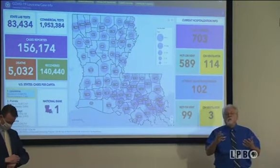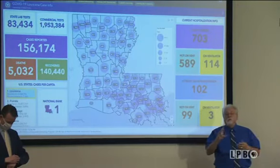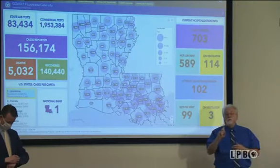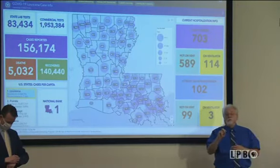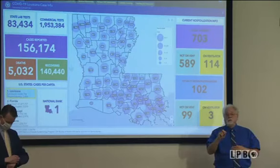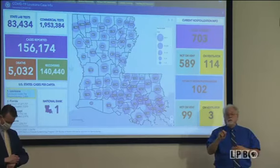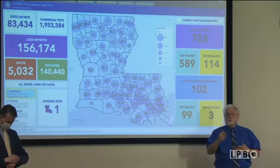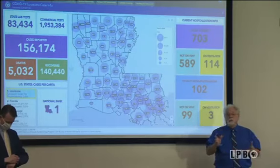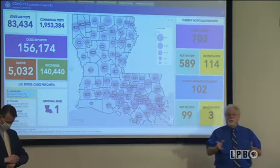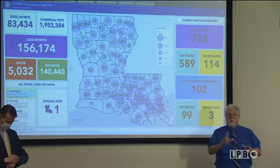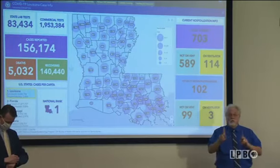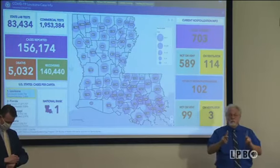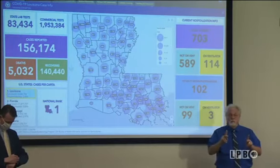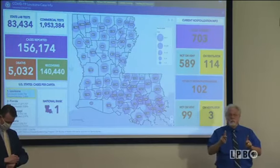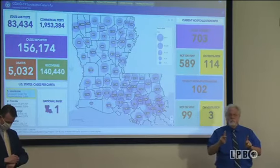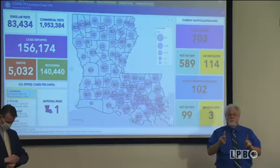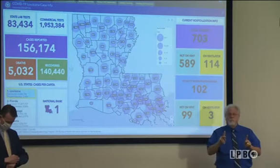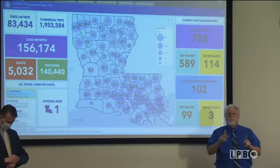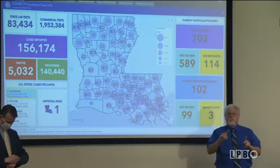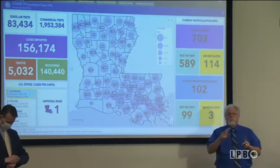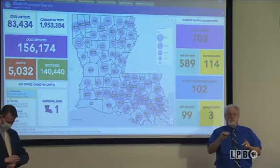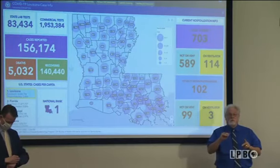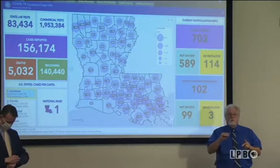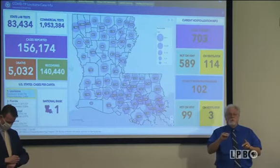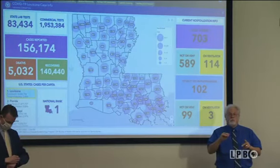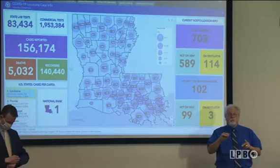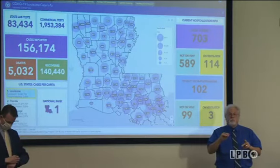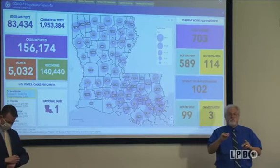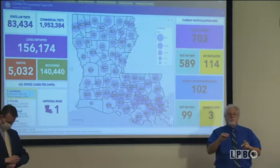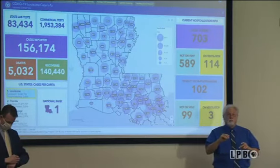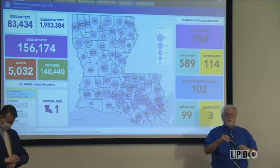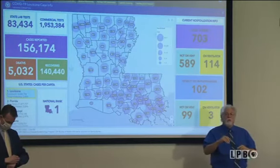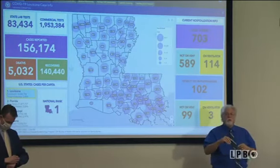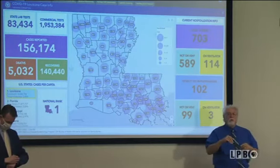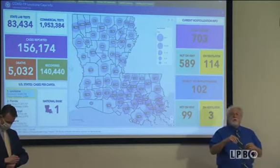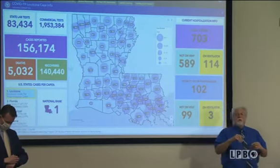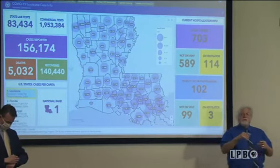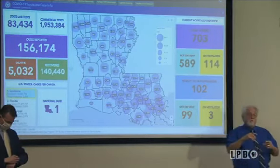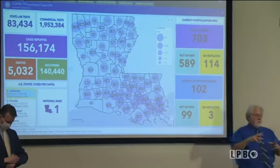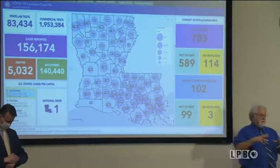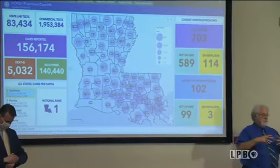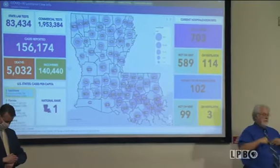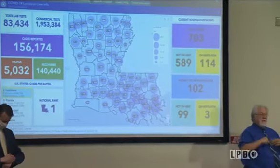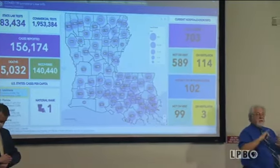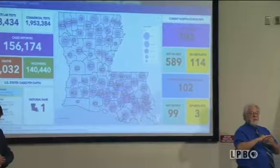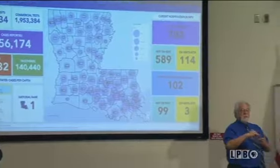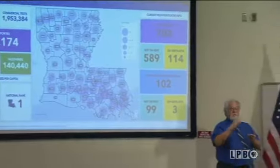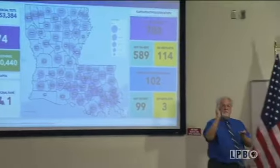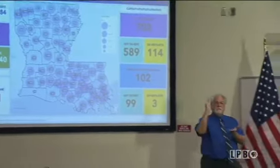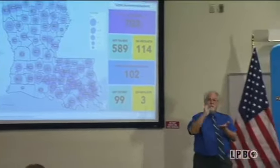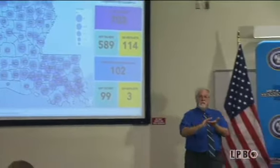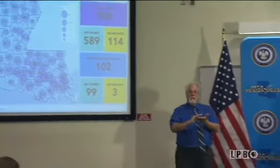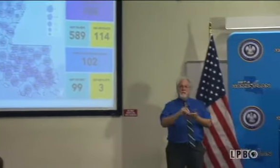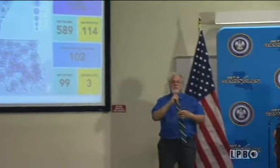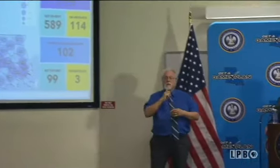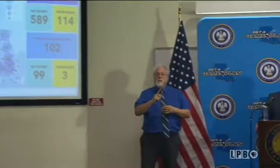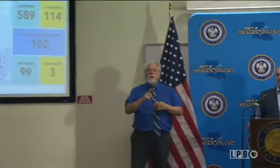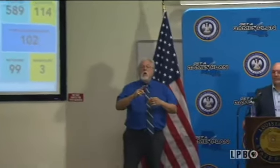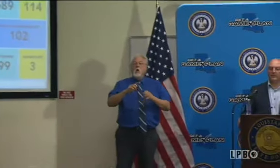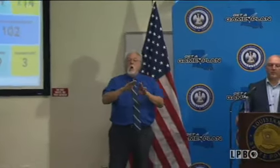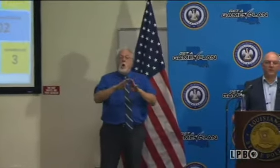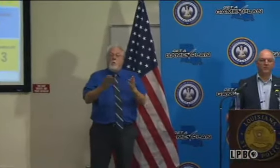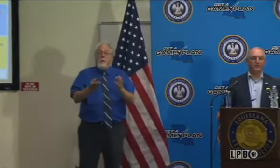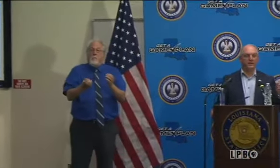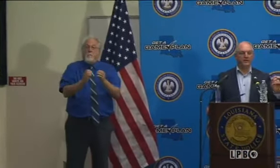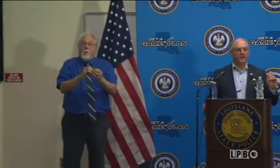do is encourage people to really take the mitigation seriously. Because reopening more of the